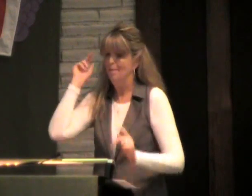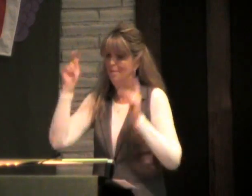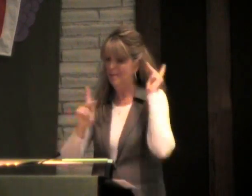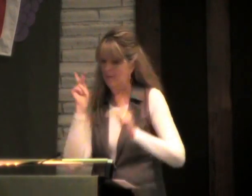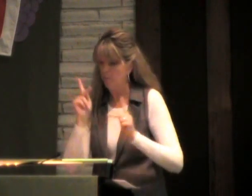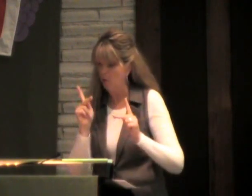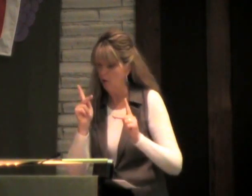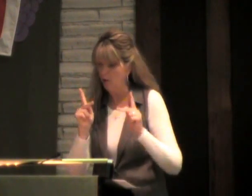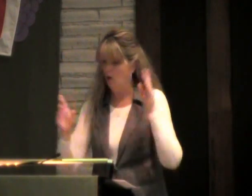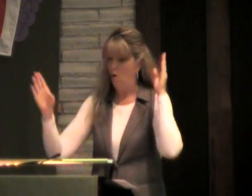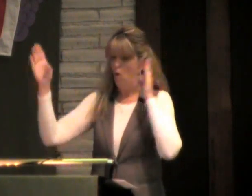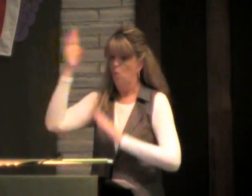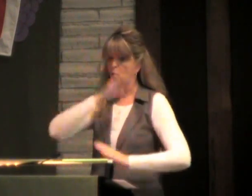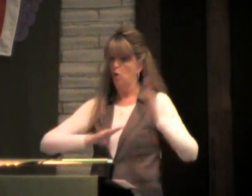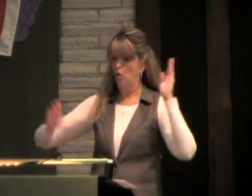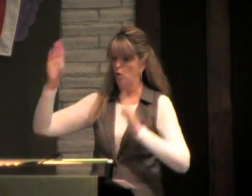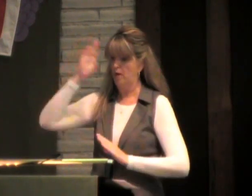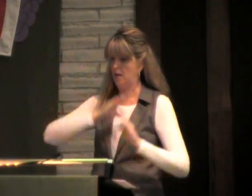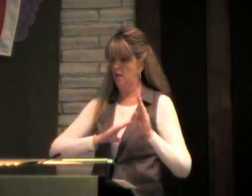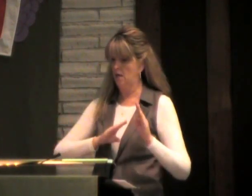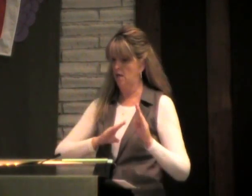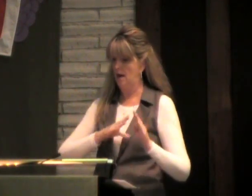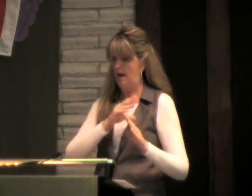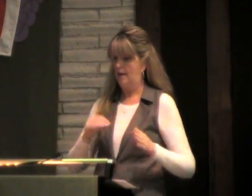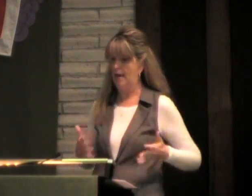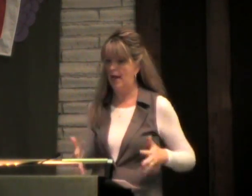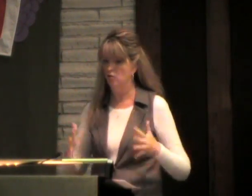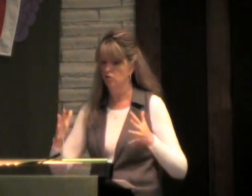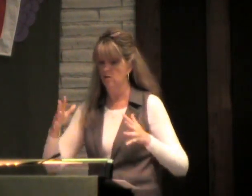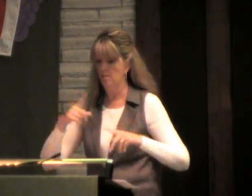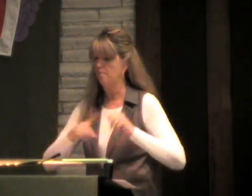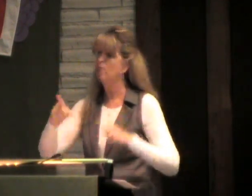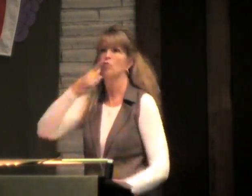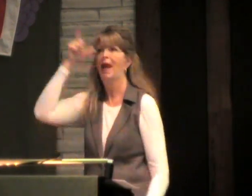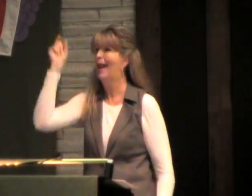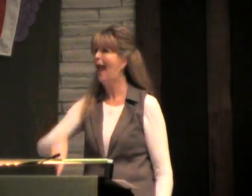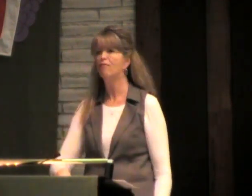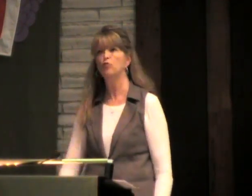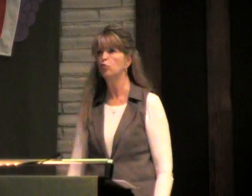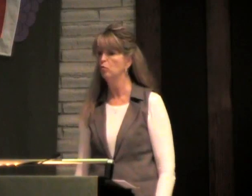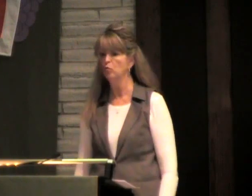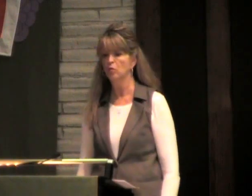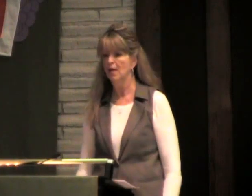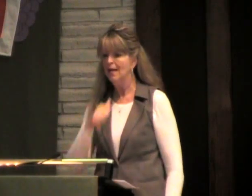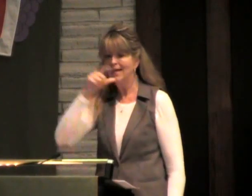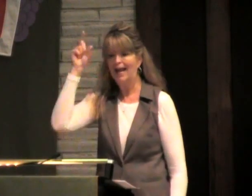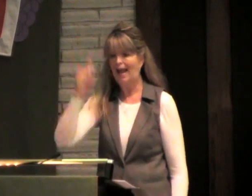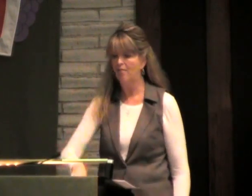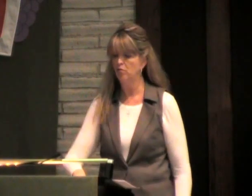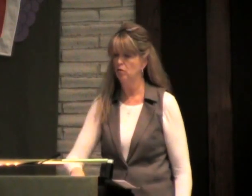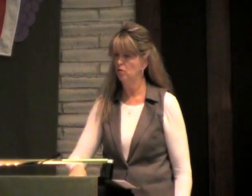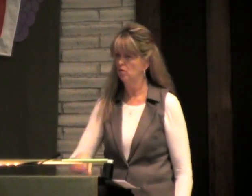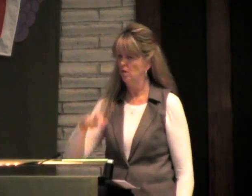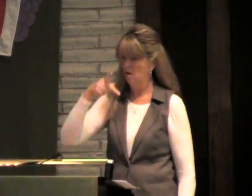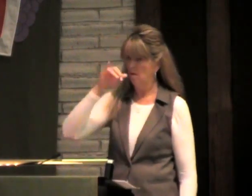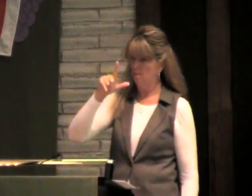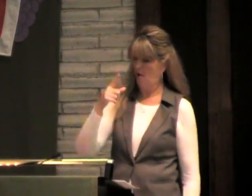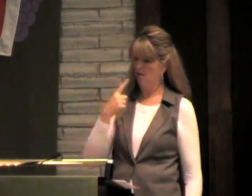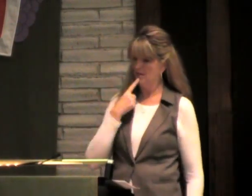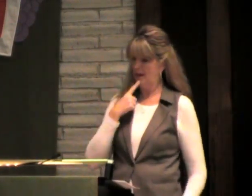Paul said that most people do worry and they do have anxiety, but they don't have to stay in that